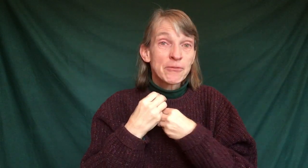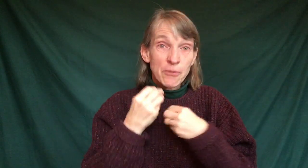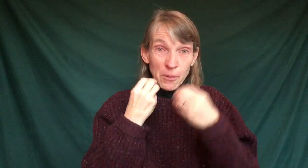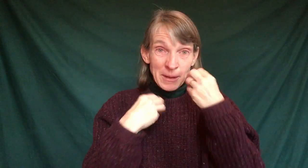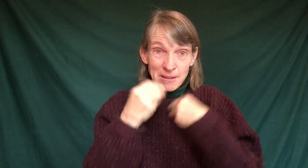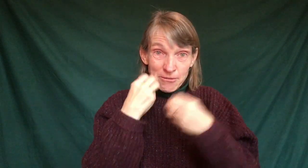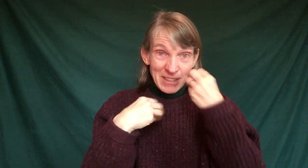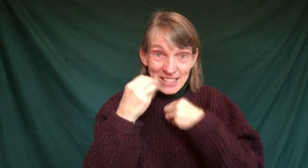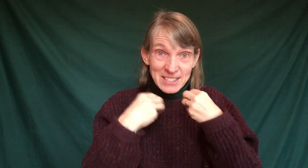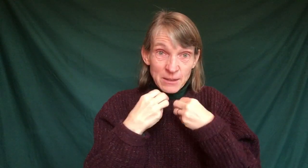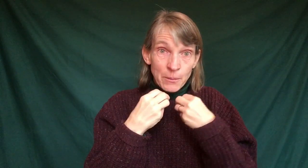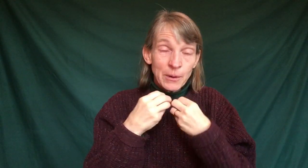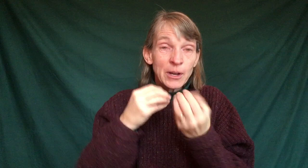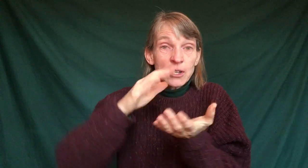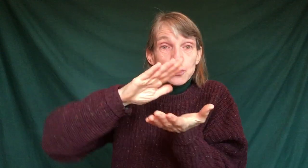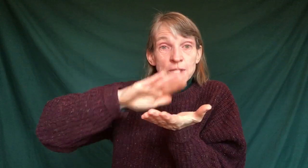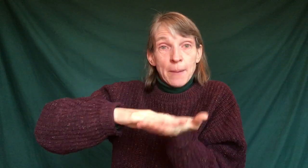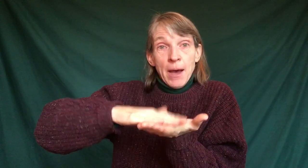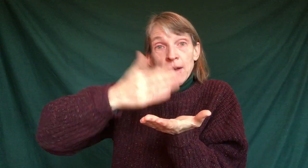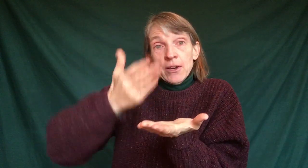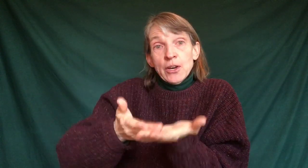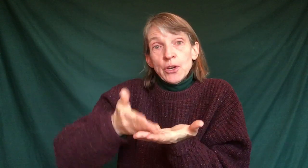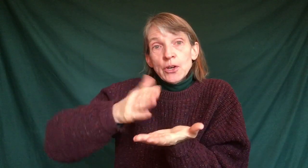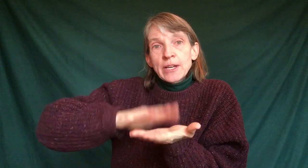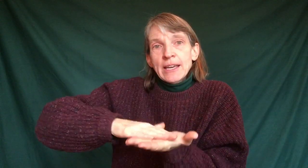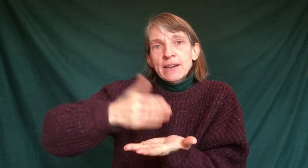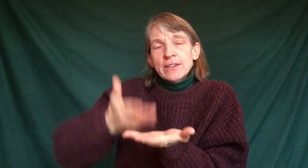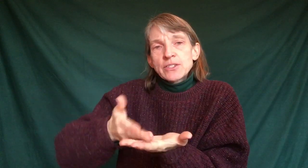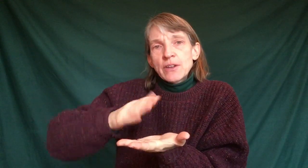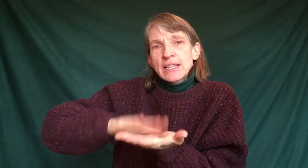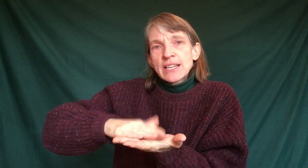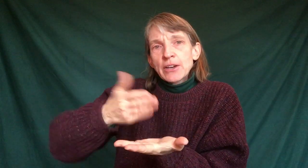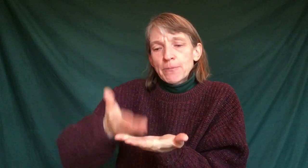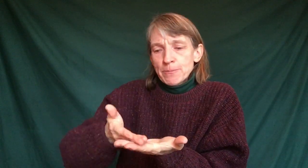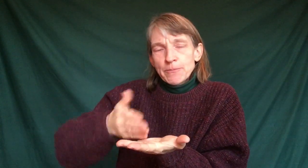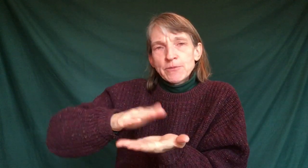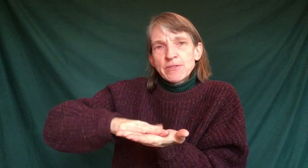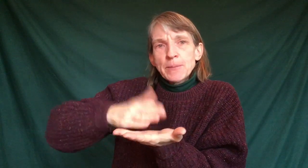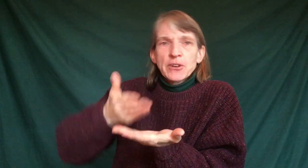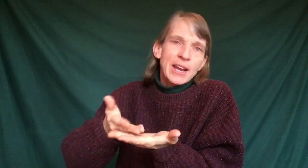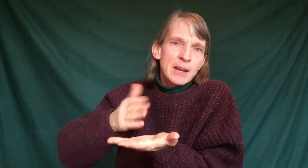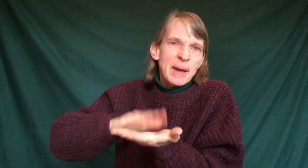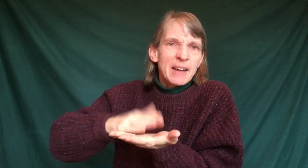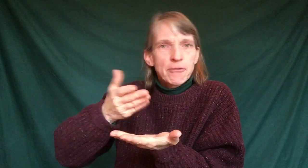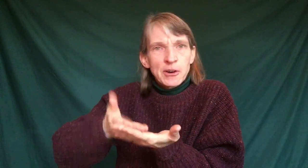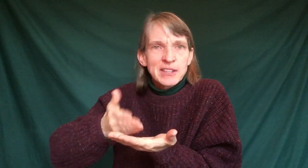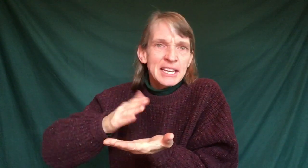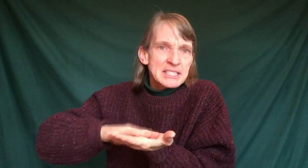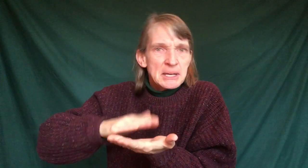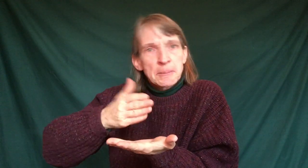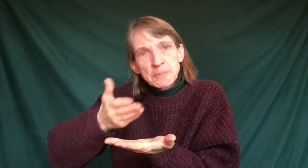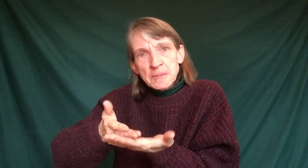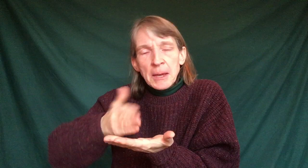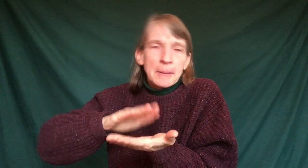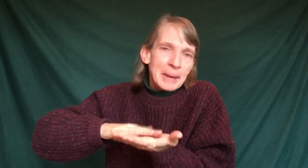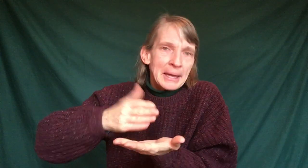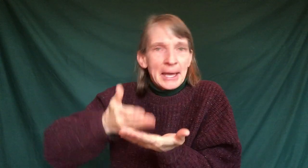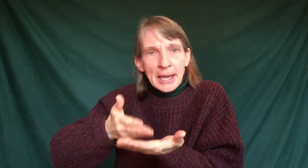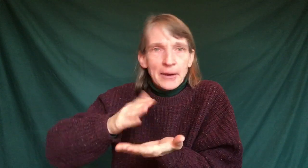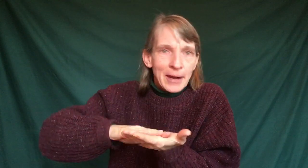Before we can feast, we're going to do some cooking. So that's like you're flipping your hand back and forth like it's a pancake or a